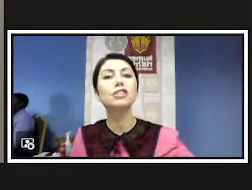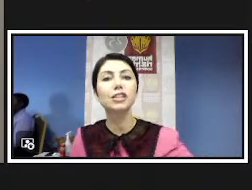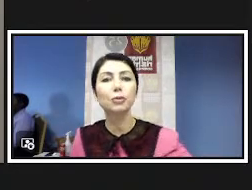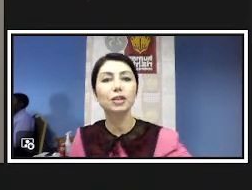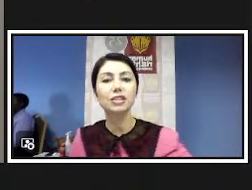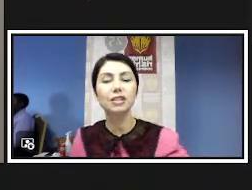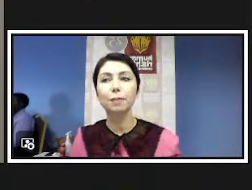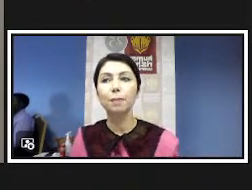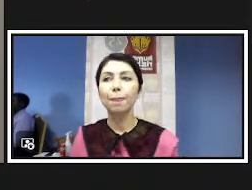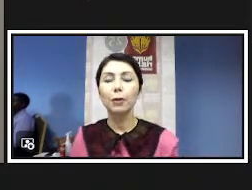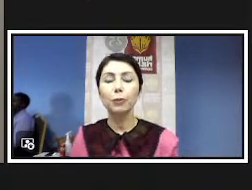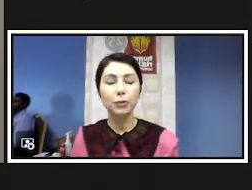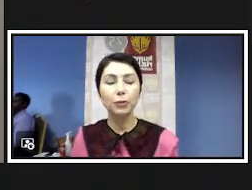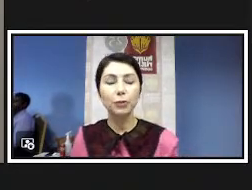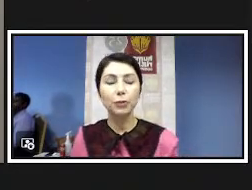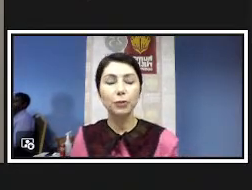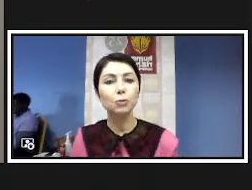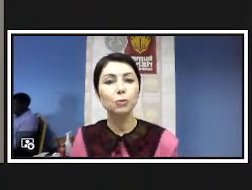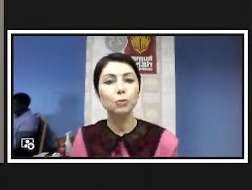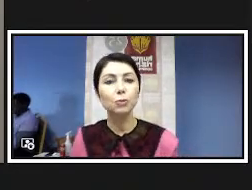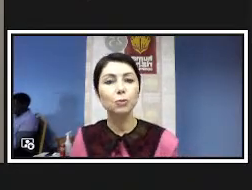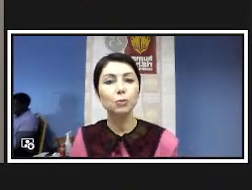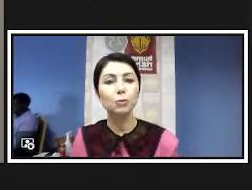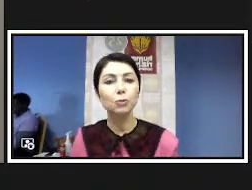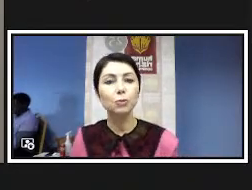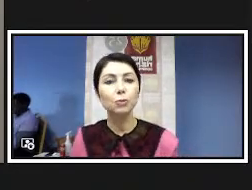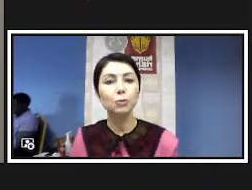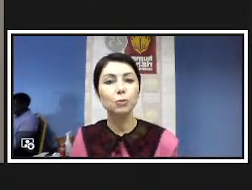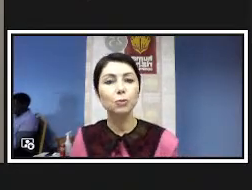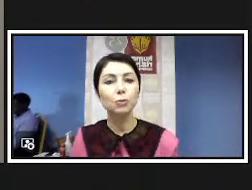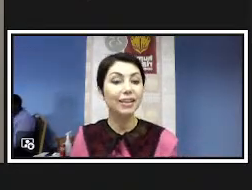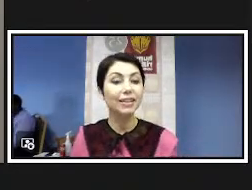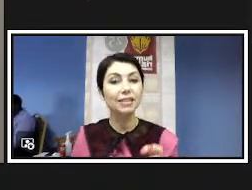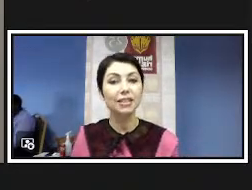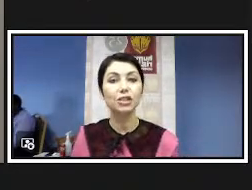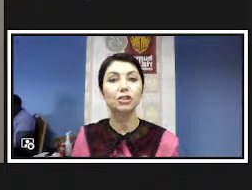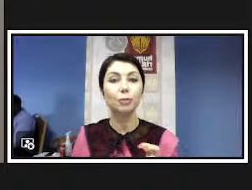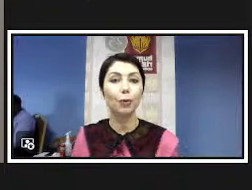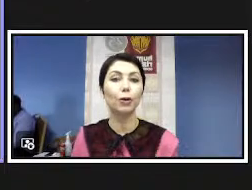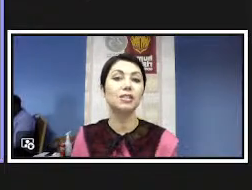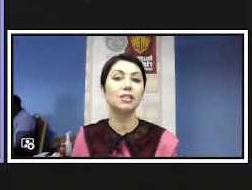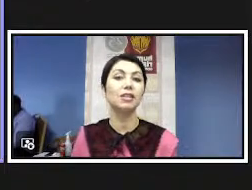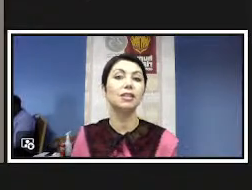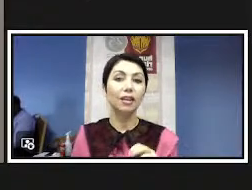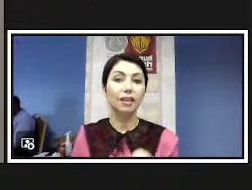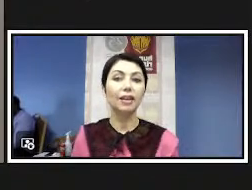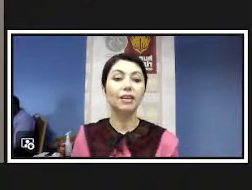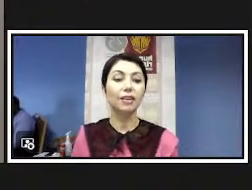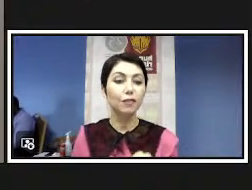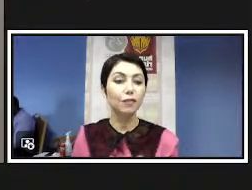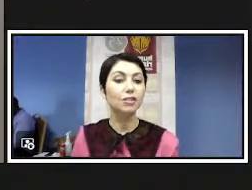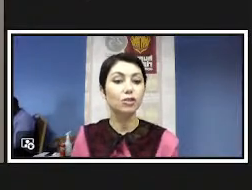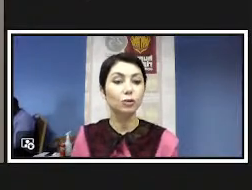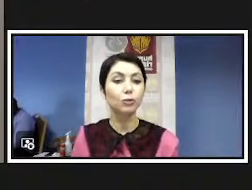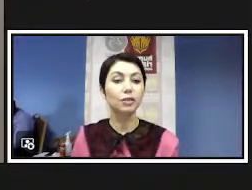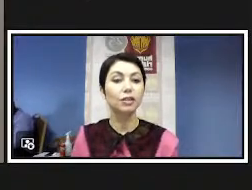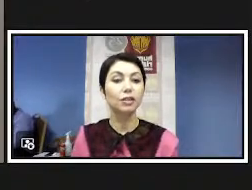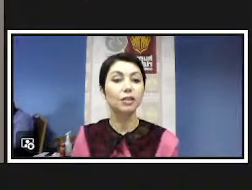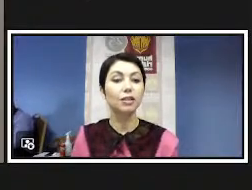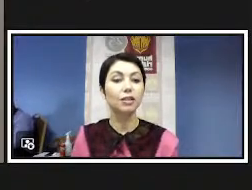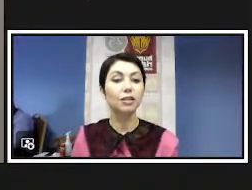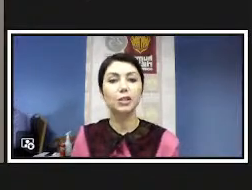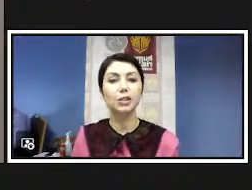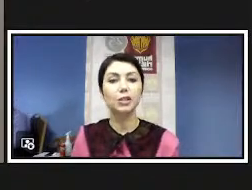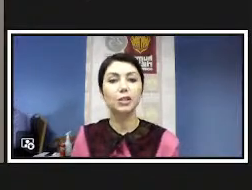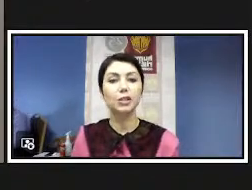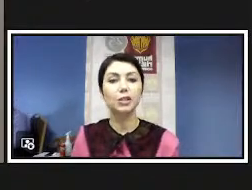each generation. And we really need to bring home the urgency of any legislation and policy that affects children,